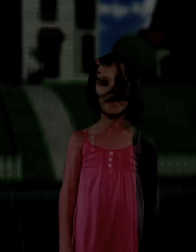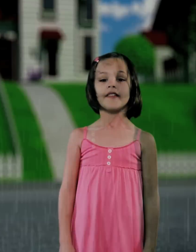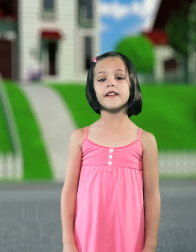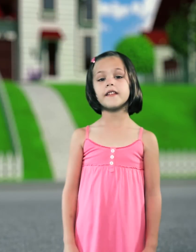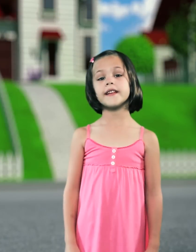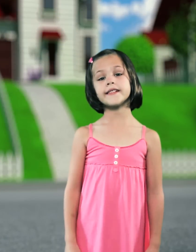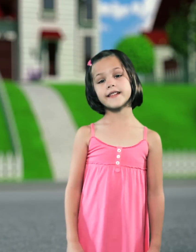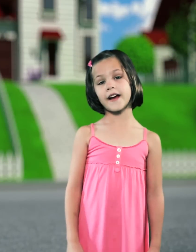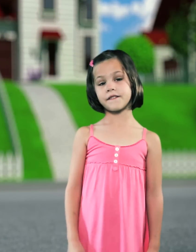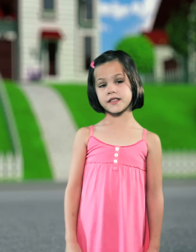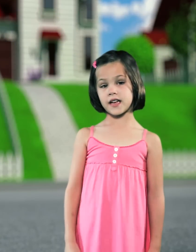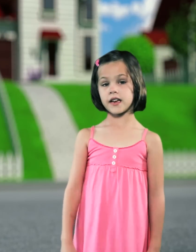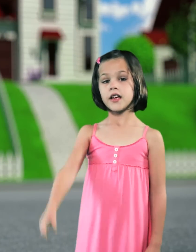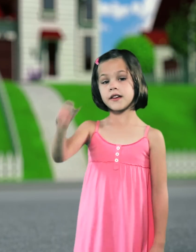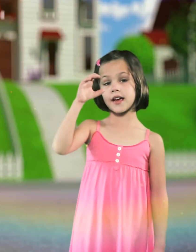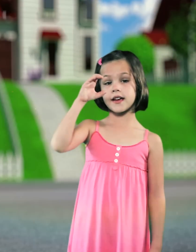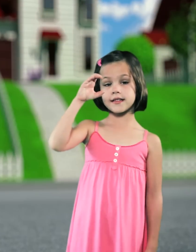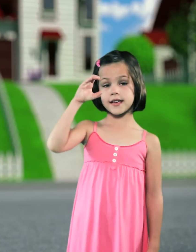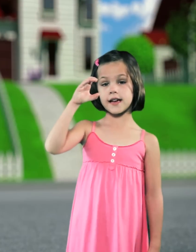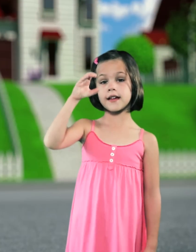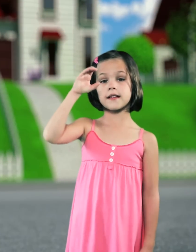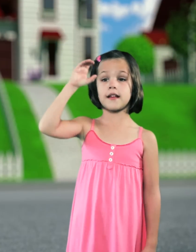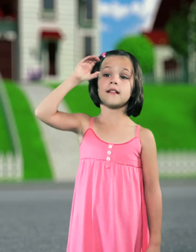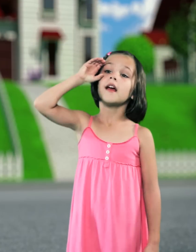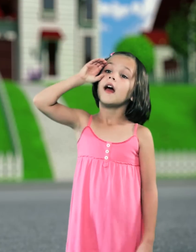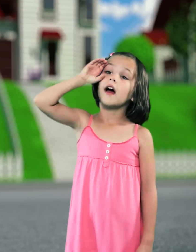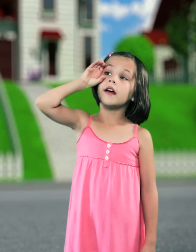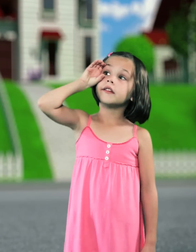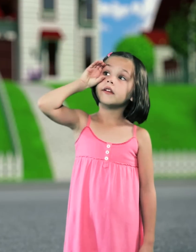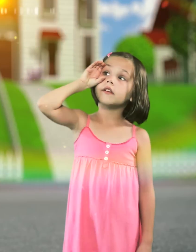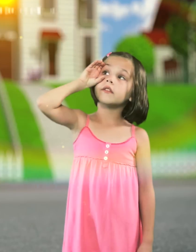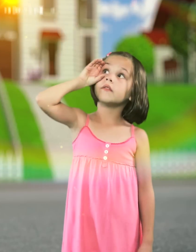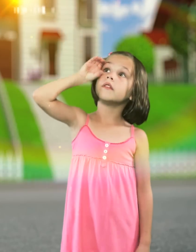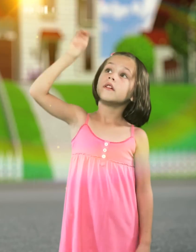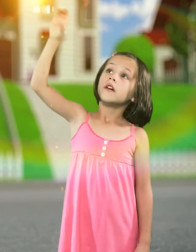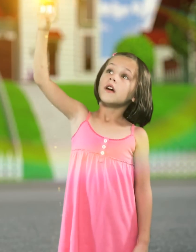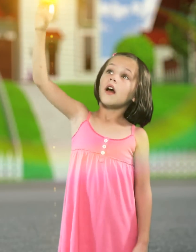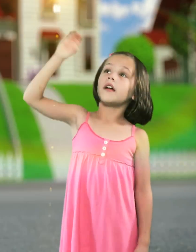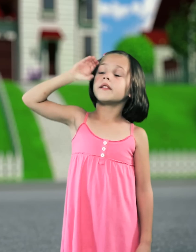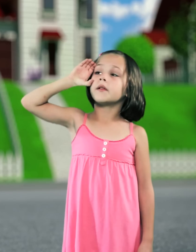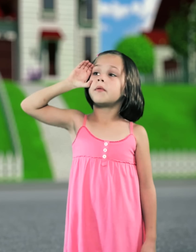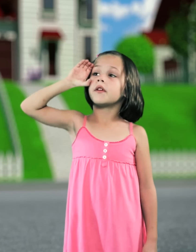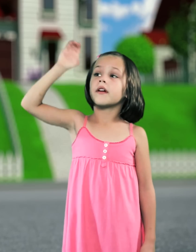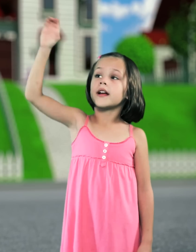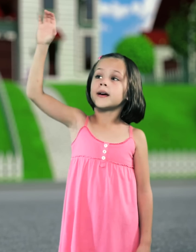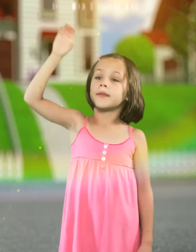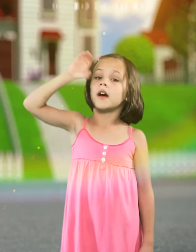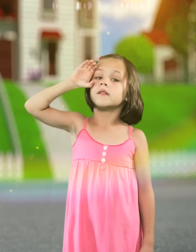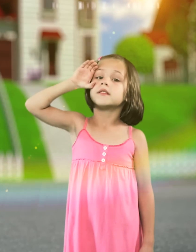This is the sign for sun. You take your hand like this and you pull your hand up and up.